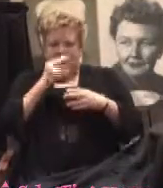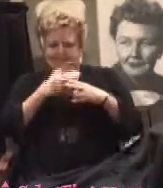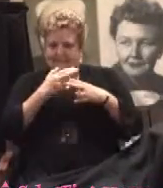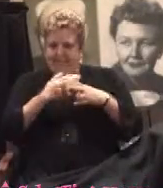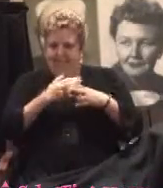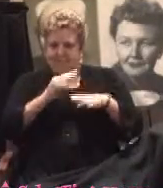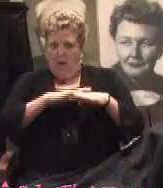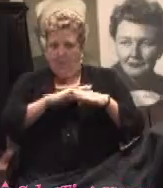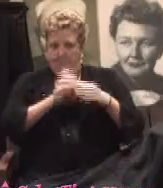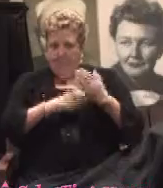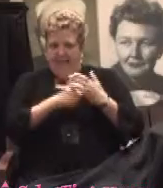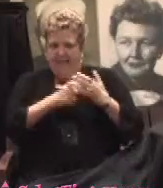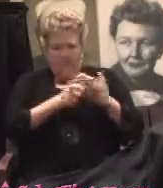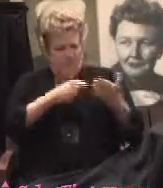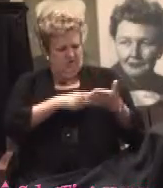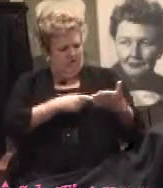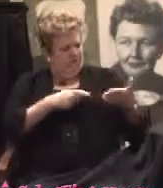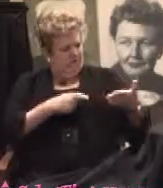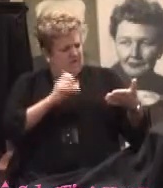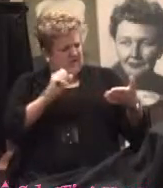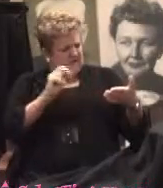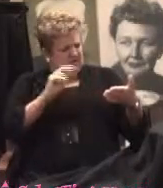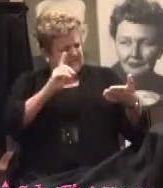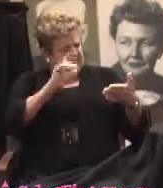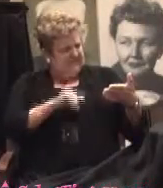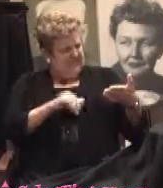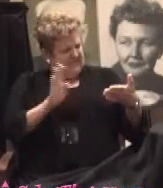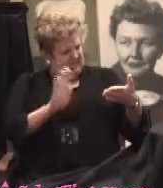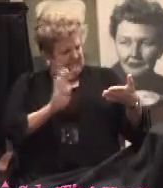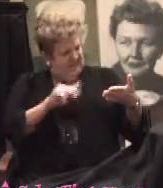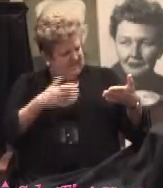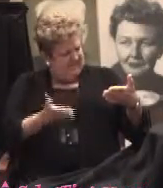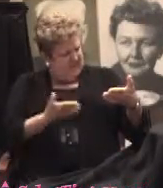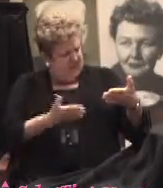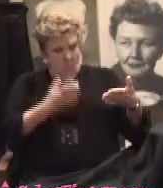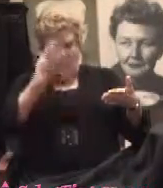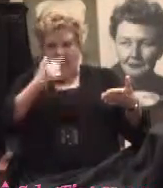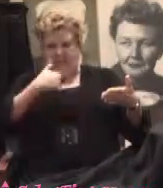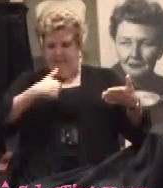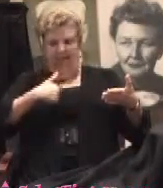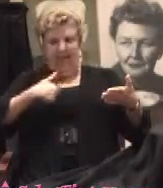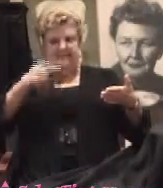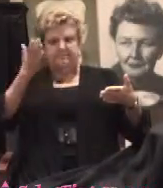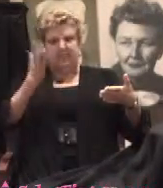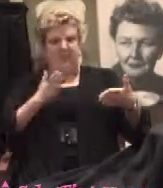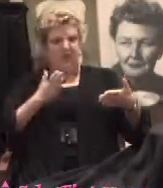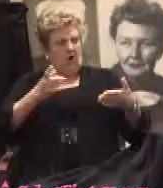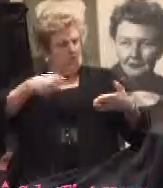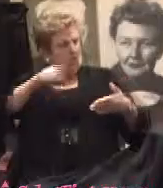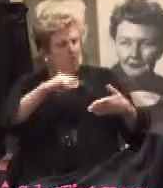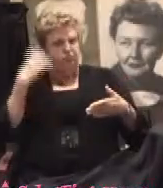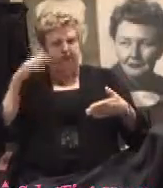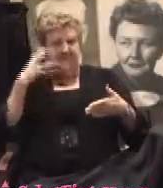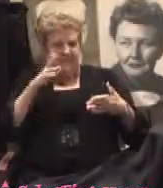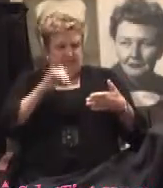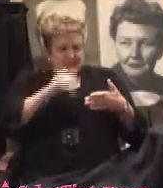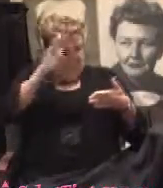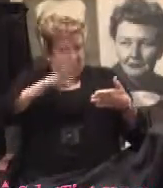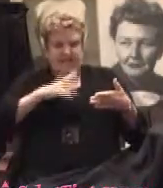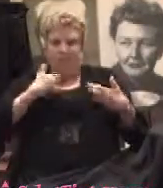Tampa. And I'm like, why am I speaking? Sandy Beach is here. You know? You guys crazy? You know? And so I went